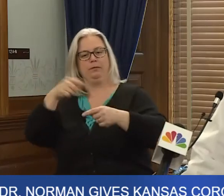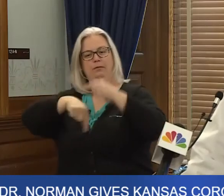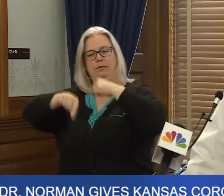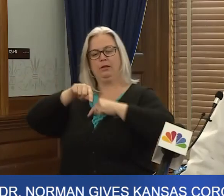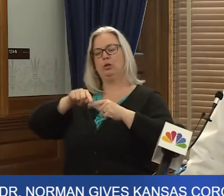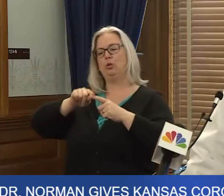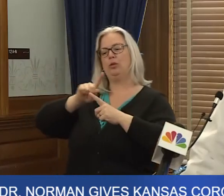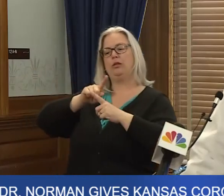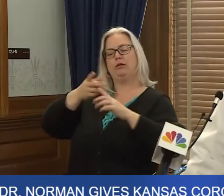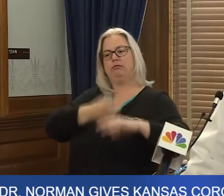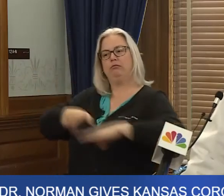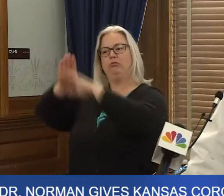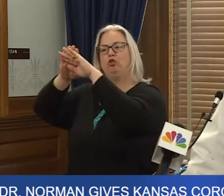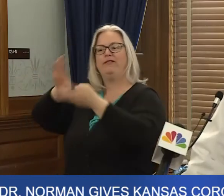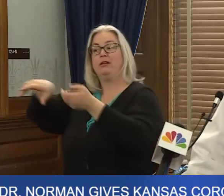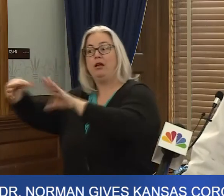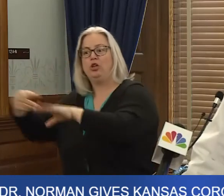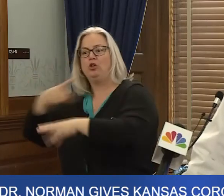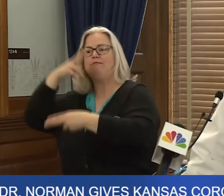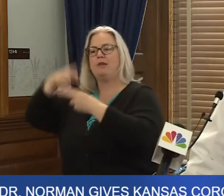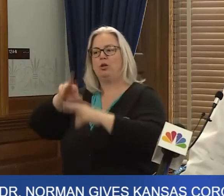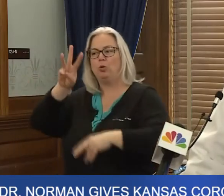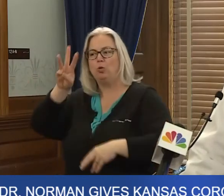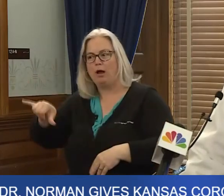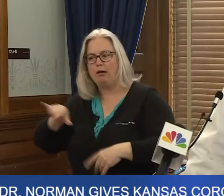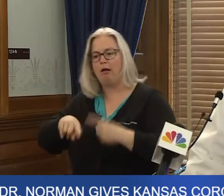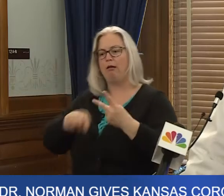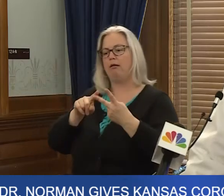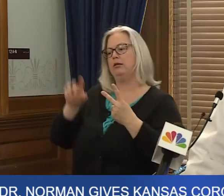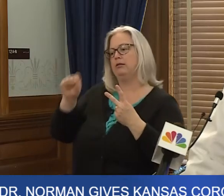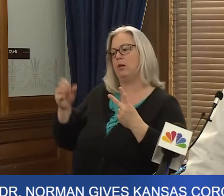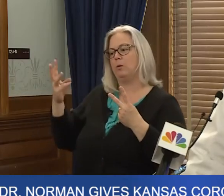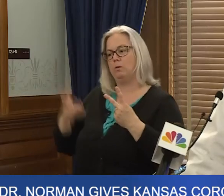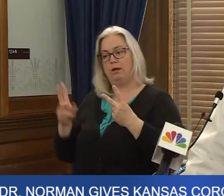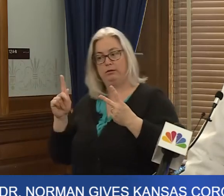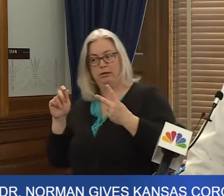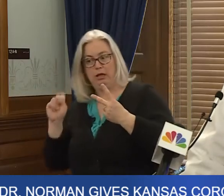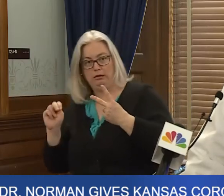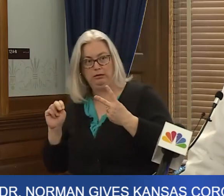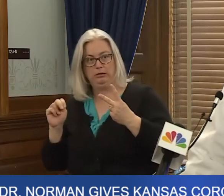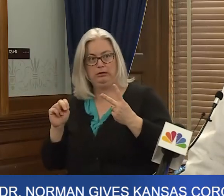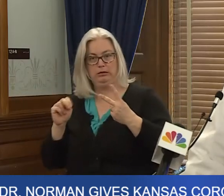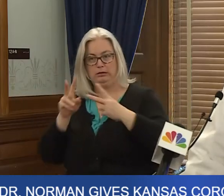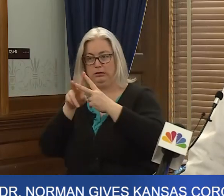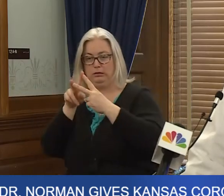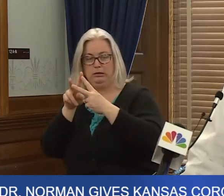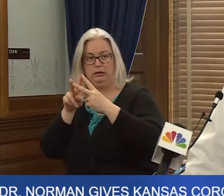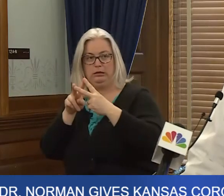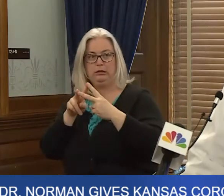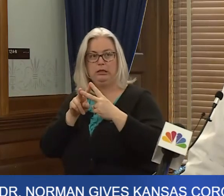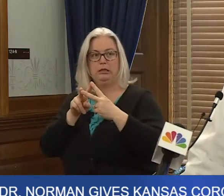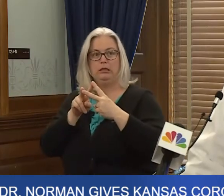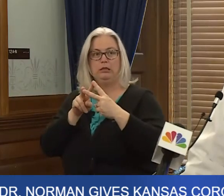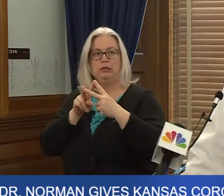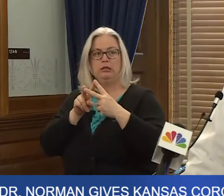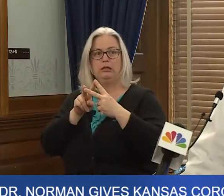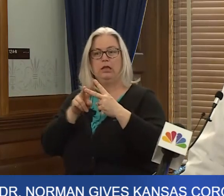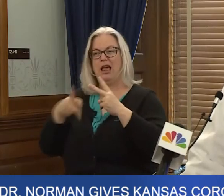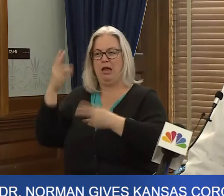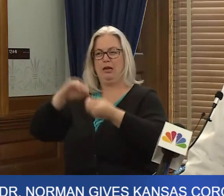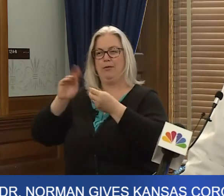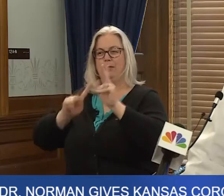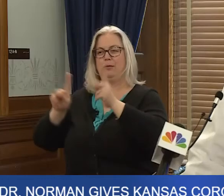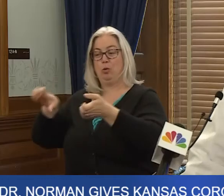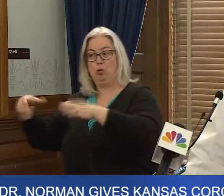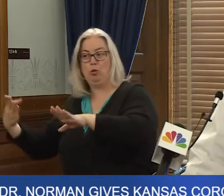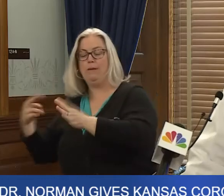in fatalities? You mentioned Wyandotte County in southwest Kansas. That was just a reevaluation